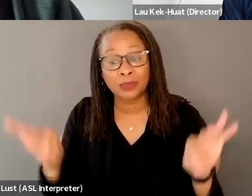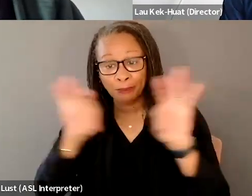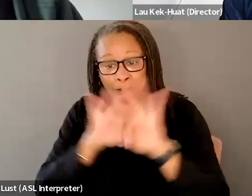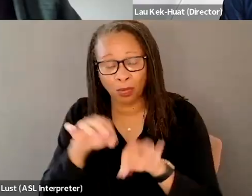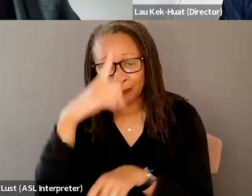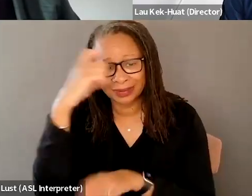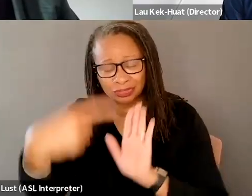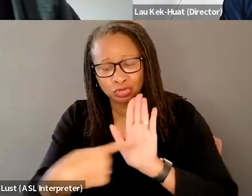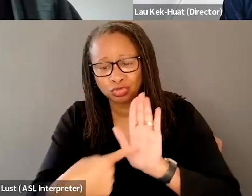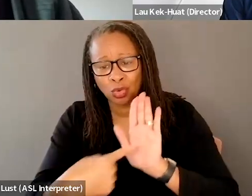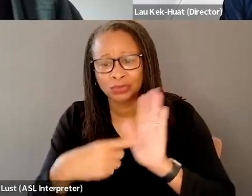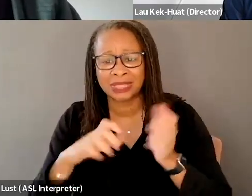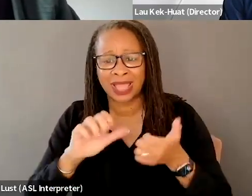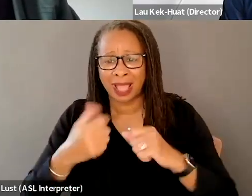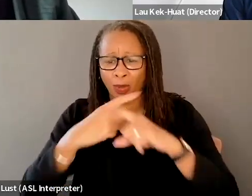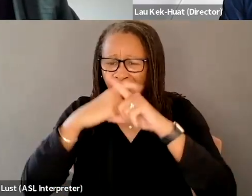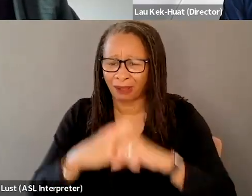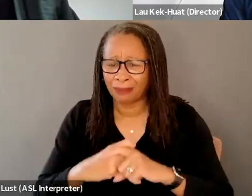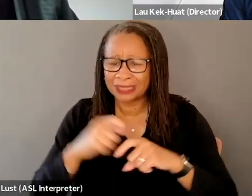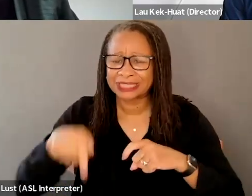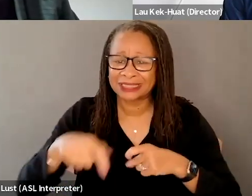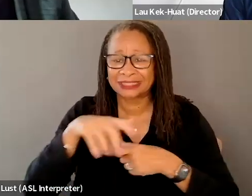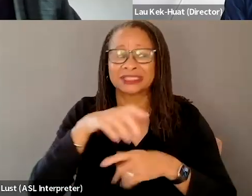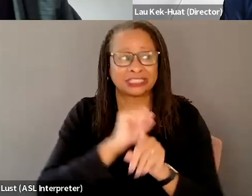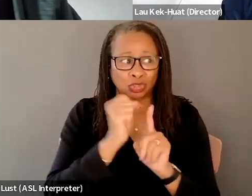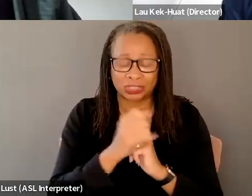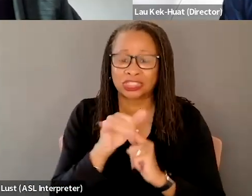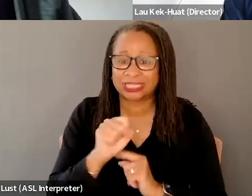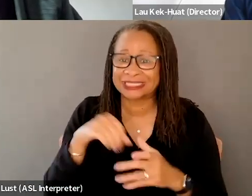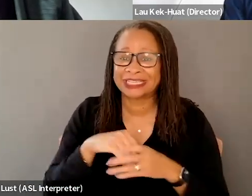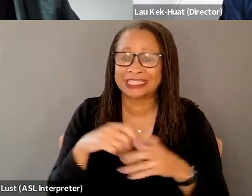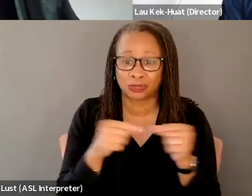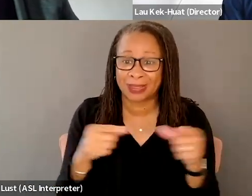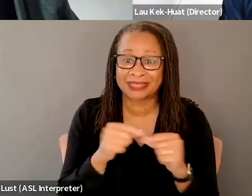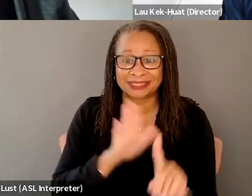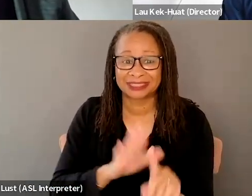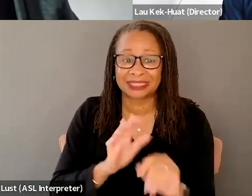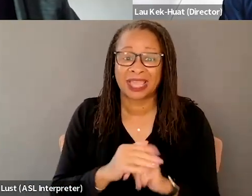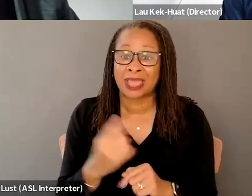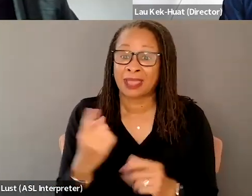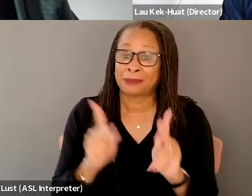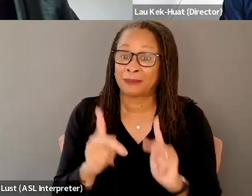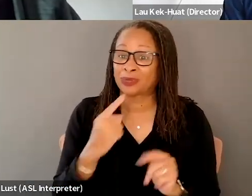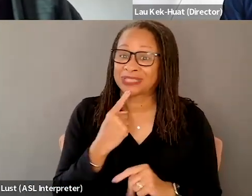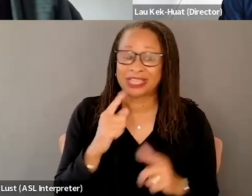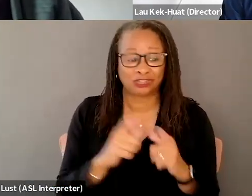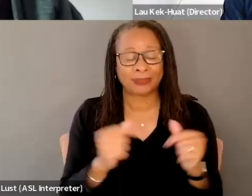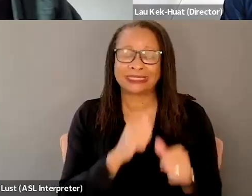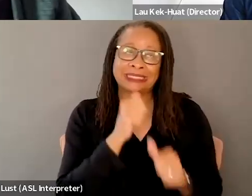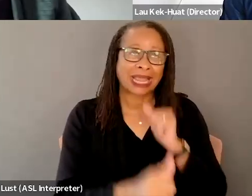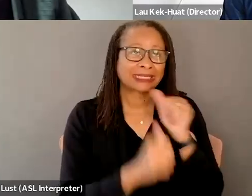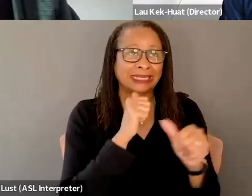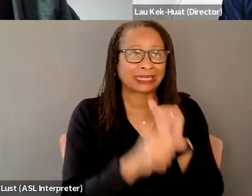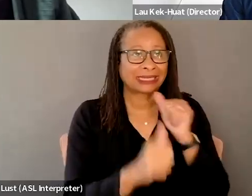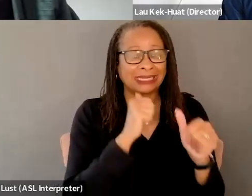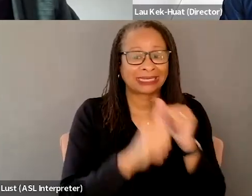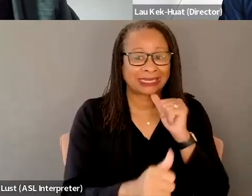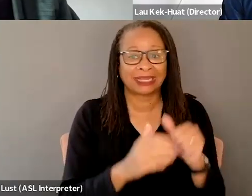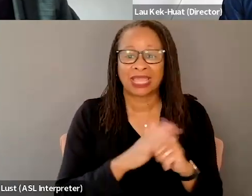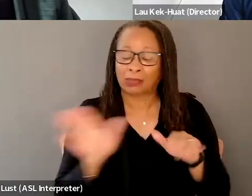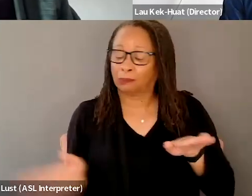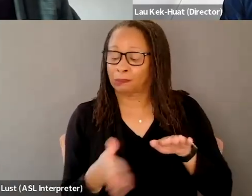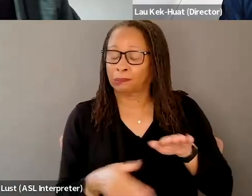it shows how complicated this is in Japan itself. I mean, people always say the Japanese deny everything and swept everything under the rug. It's not